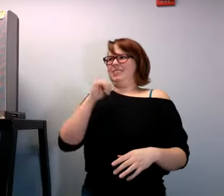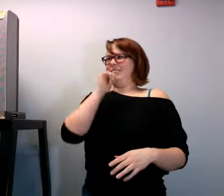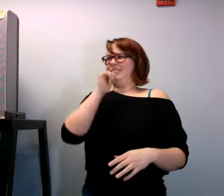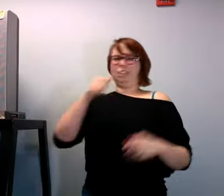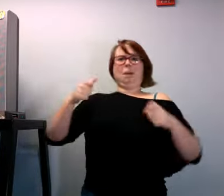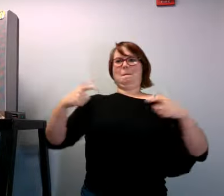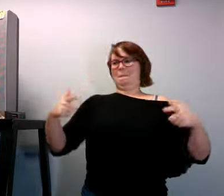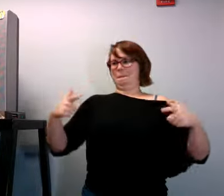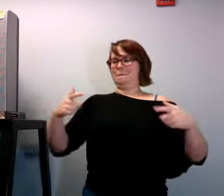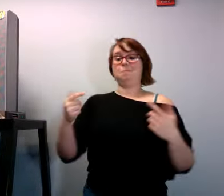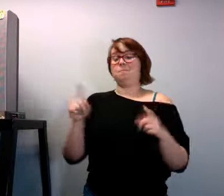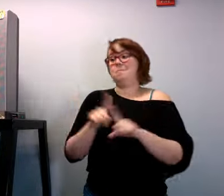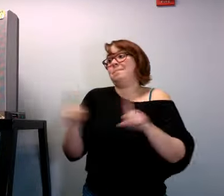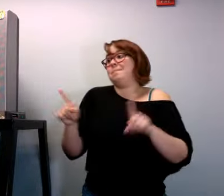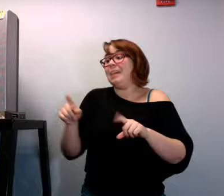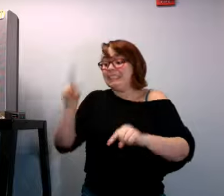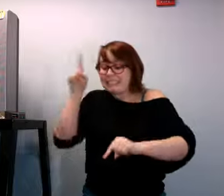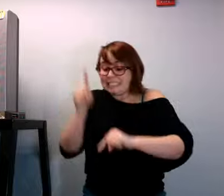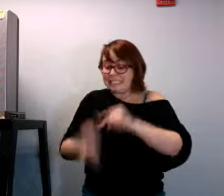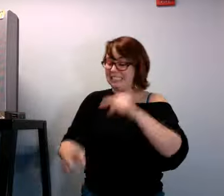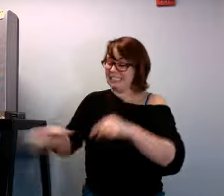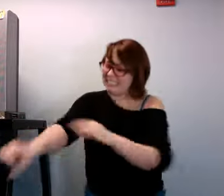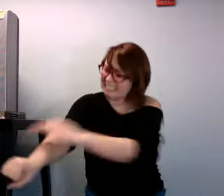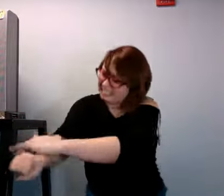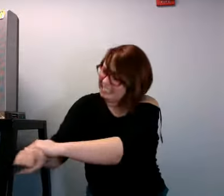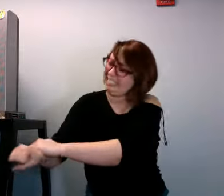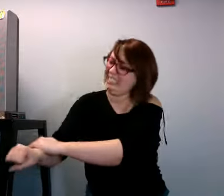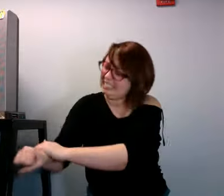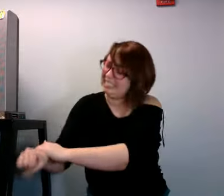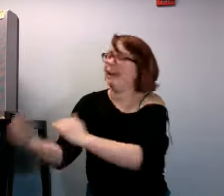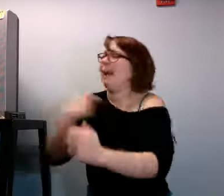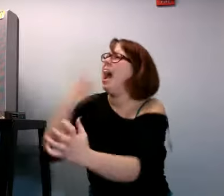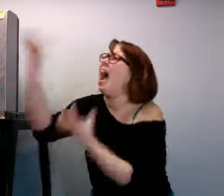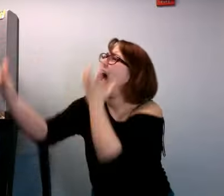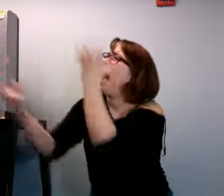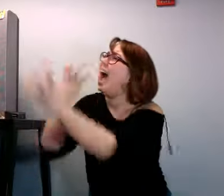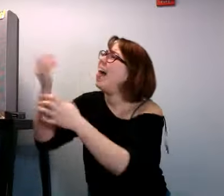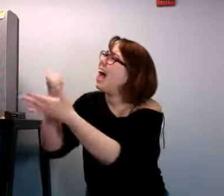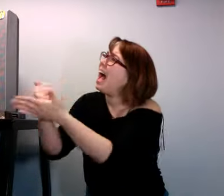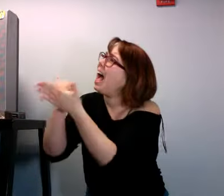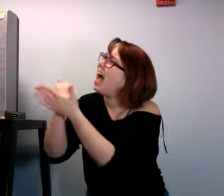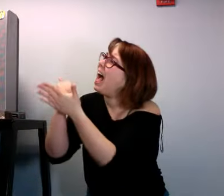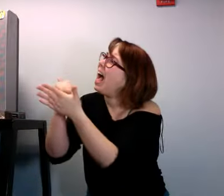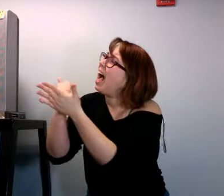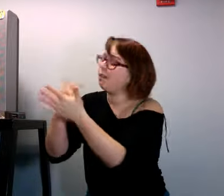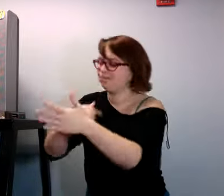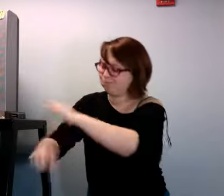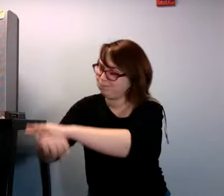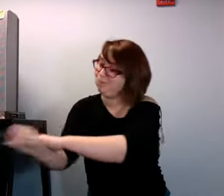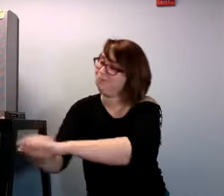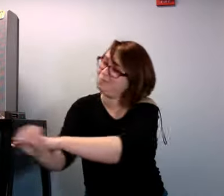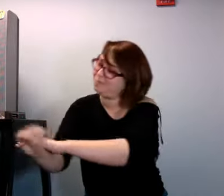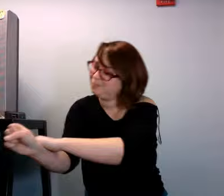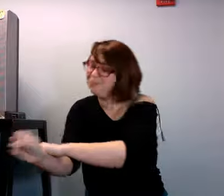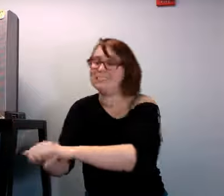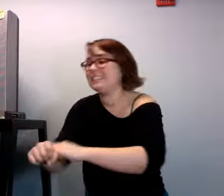under these steps. I'm yelling and I'm wiggling and I'm trying to get from under the steps. It felt like ever. I never